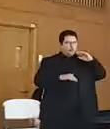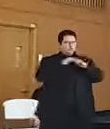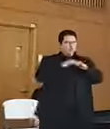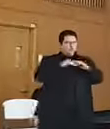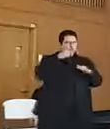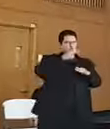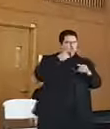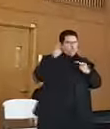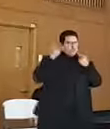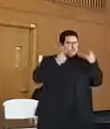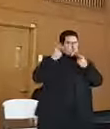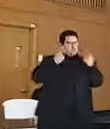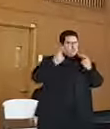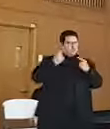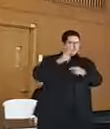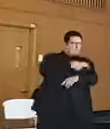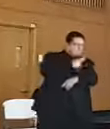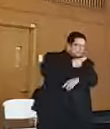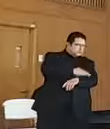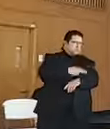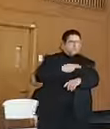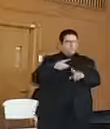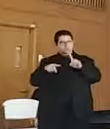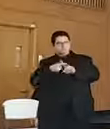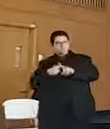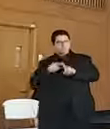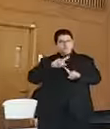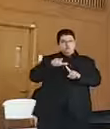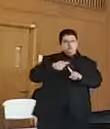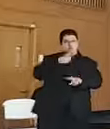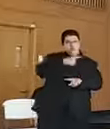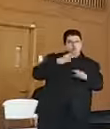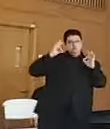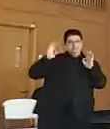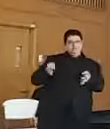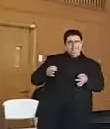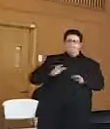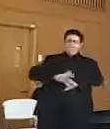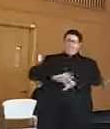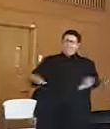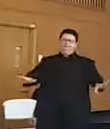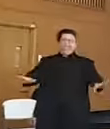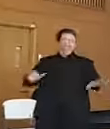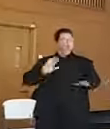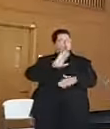number of hospitalizations, whatever, where you'll pull the trigger and say, all got to be online?